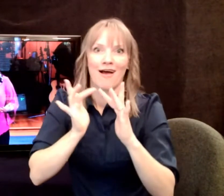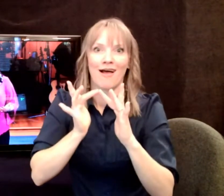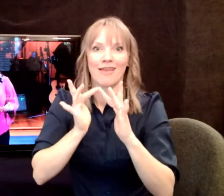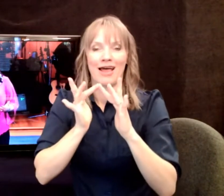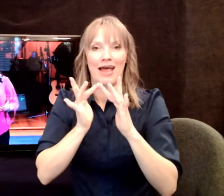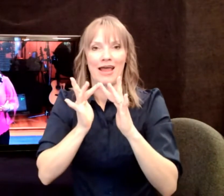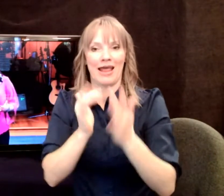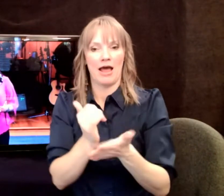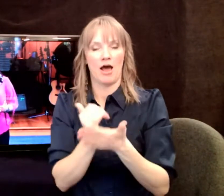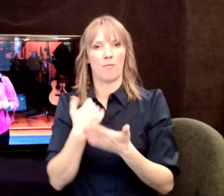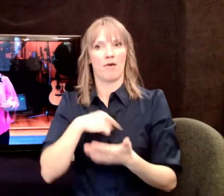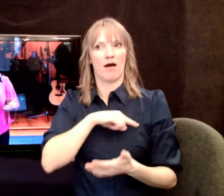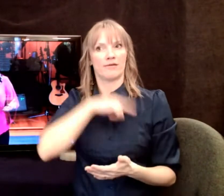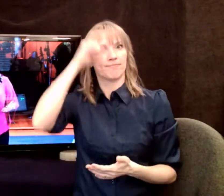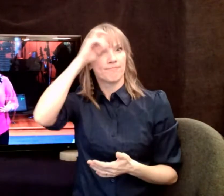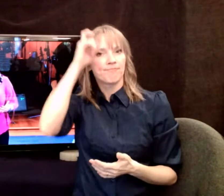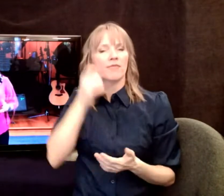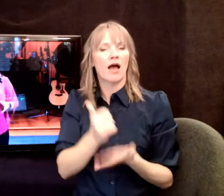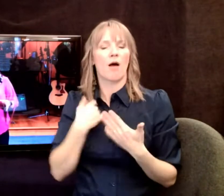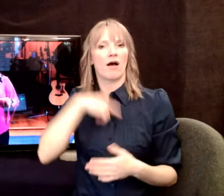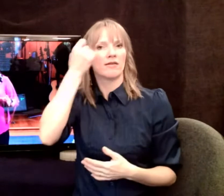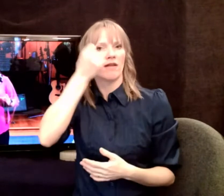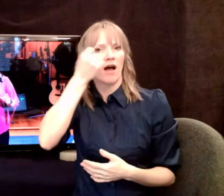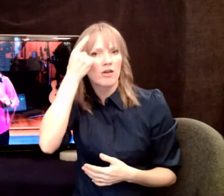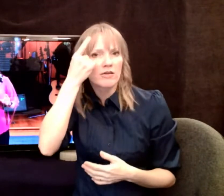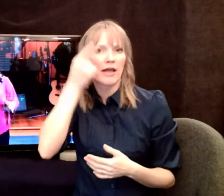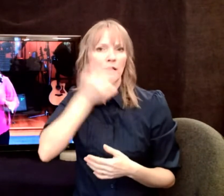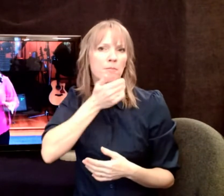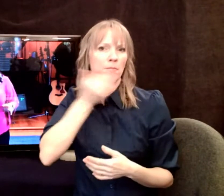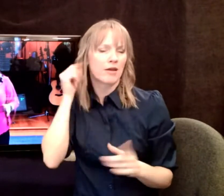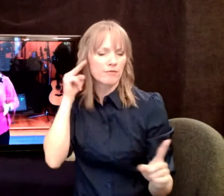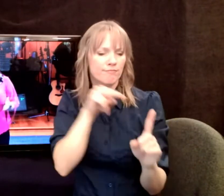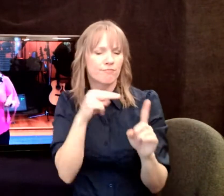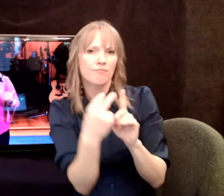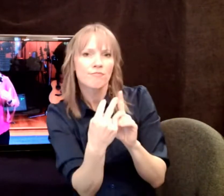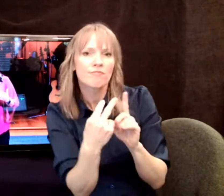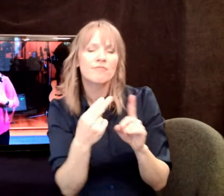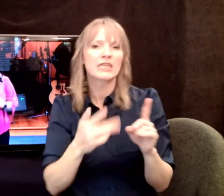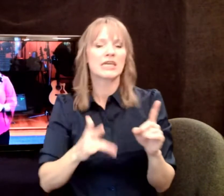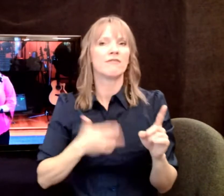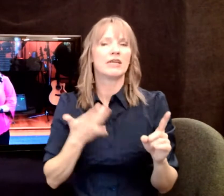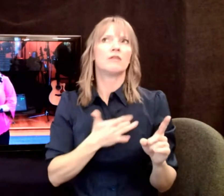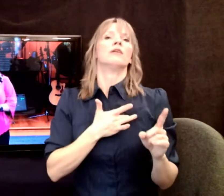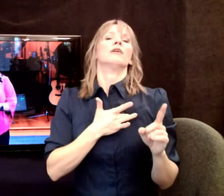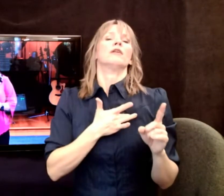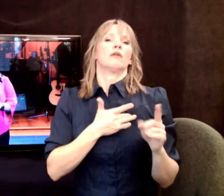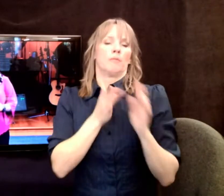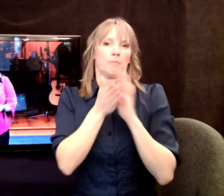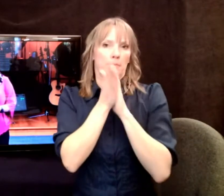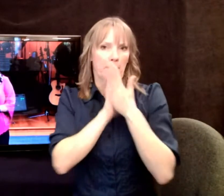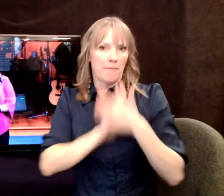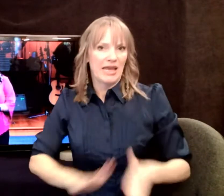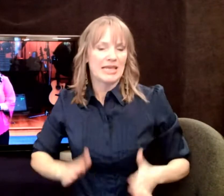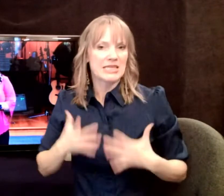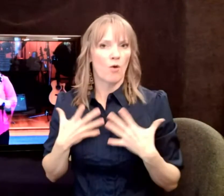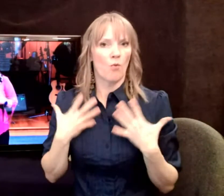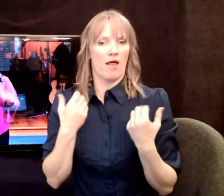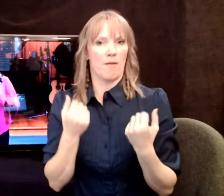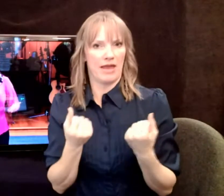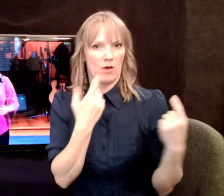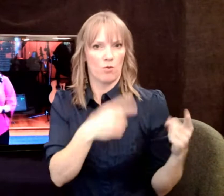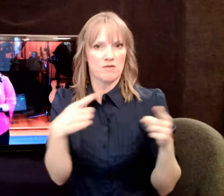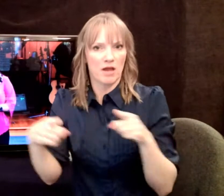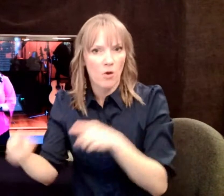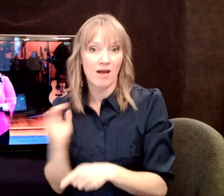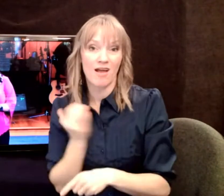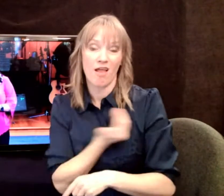us to understand and to have a better perception, to feel a greater sense of peace and well-being about what's been going